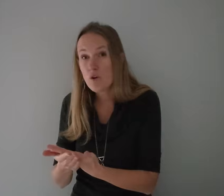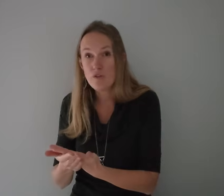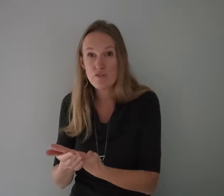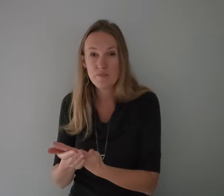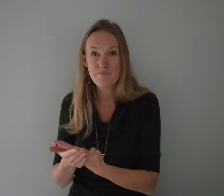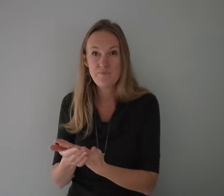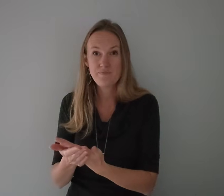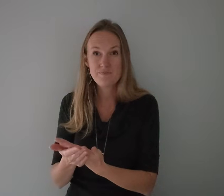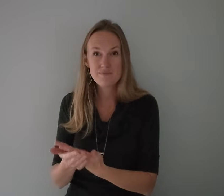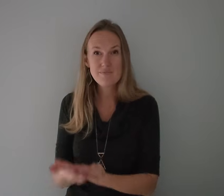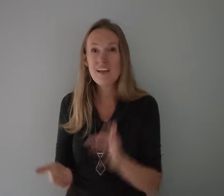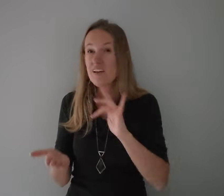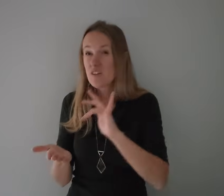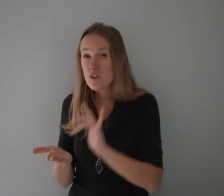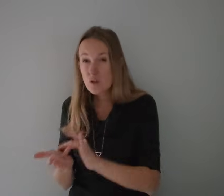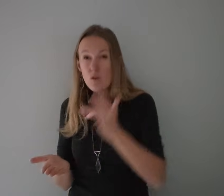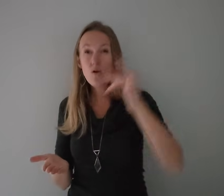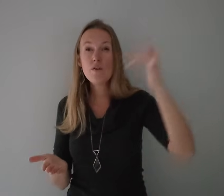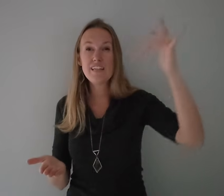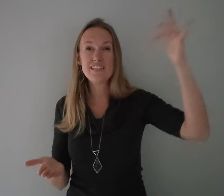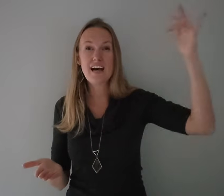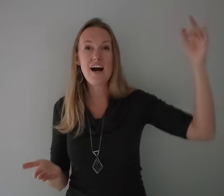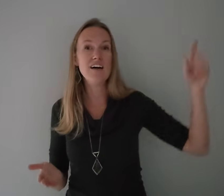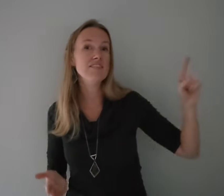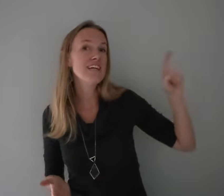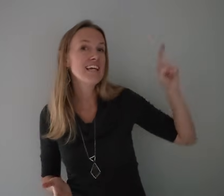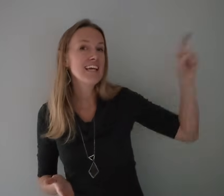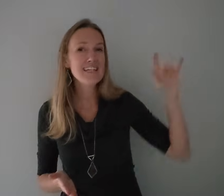prove the glories of his